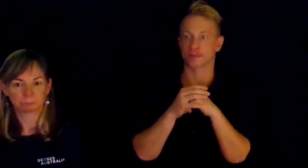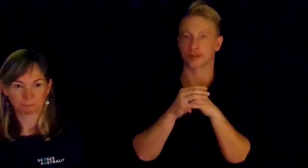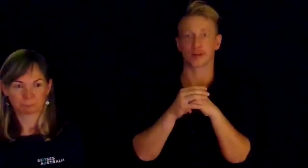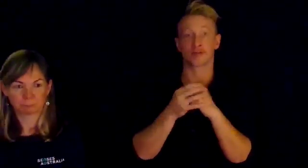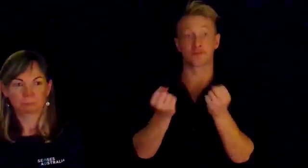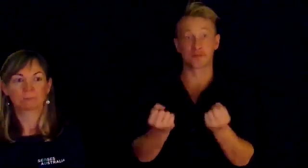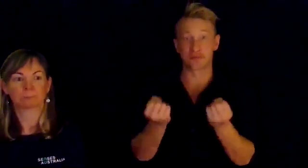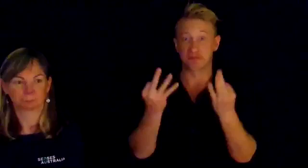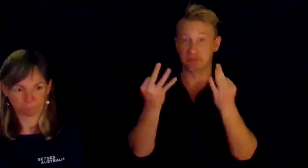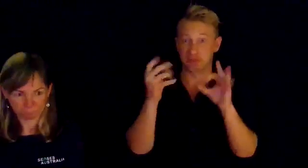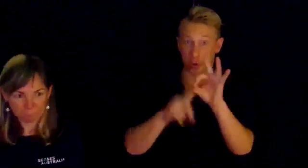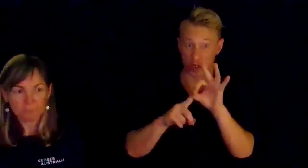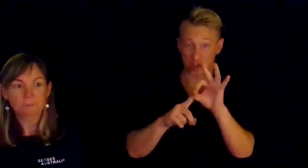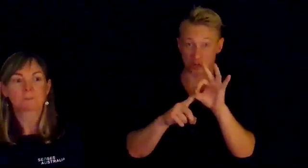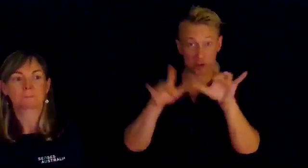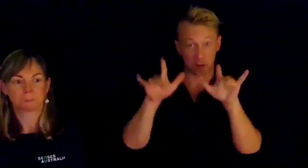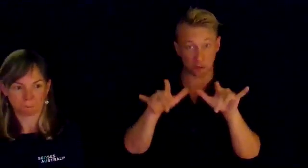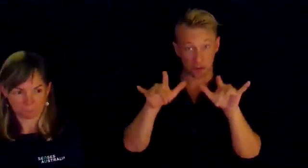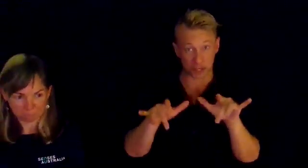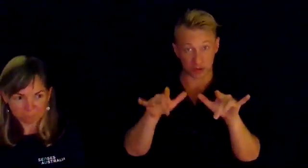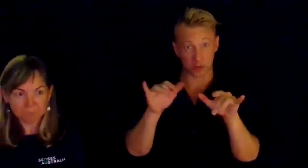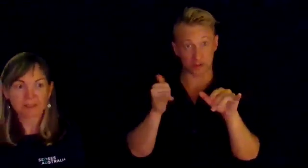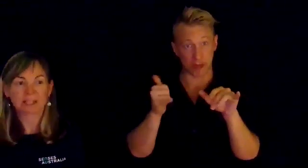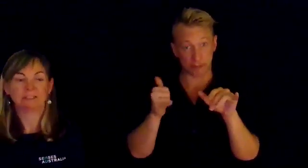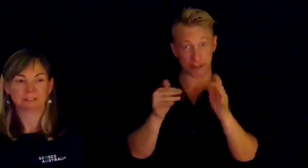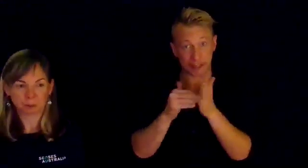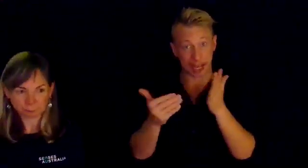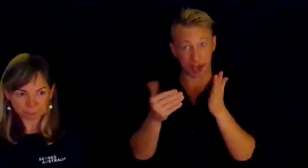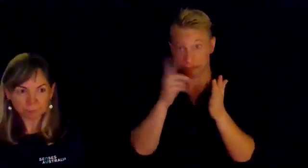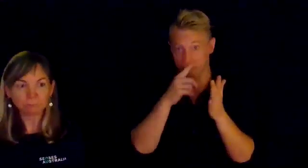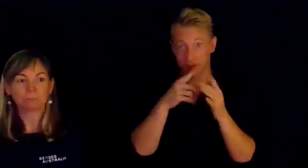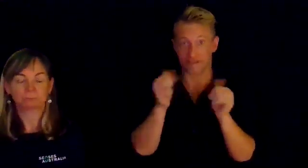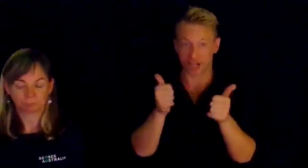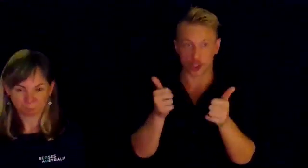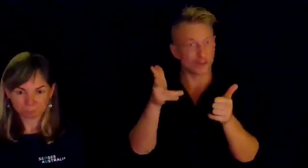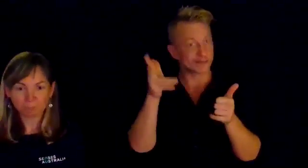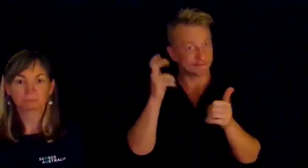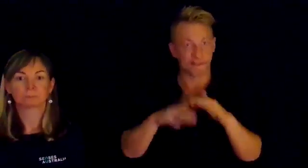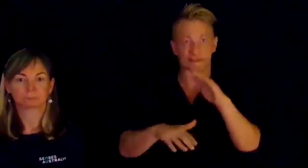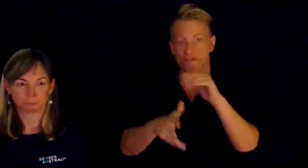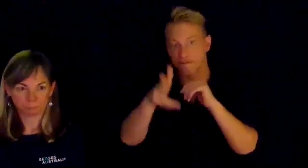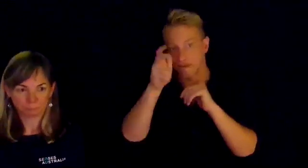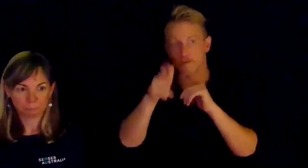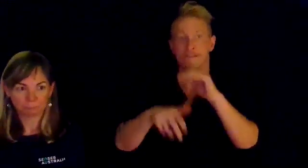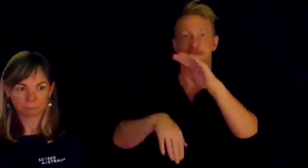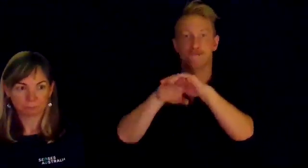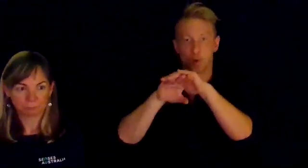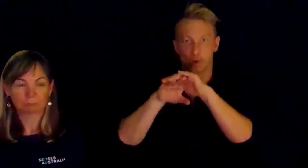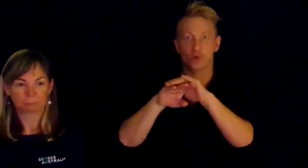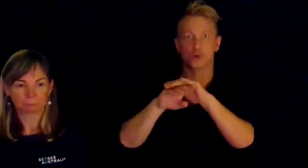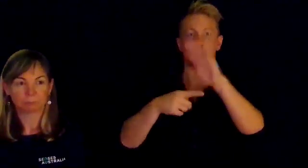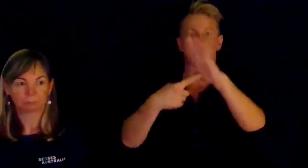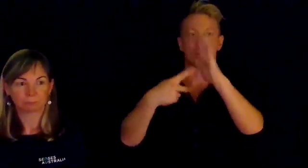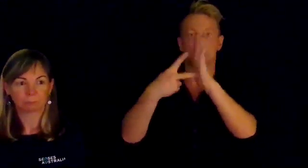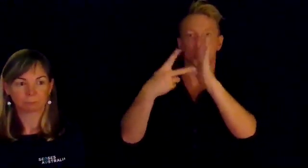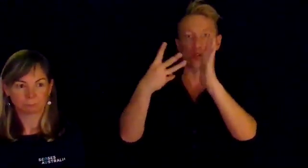questions as yet, so perhaps now people have finished listening to the 4 excellent speakers. They